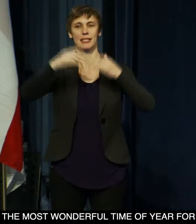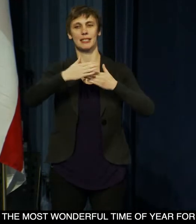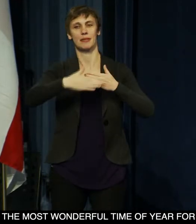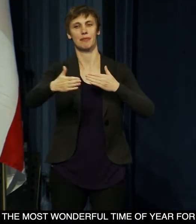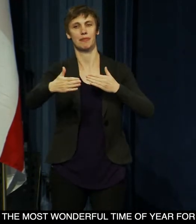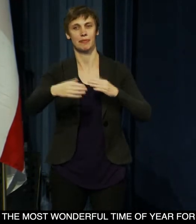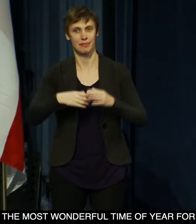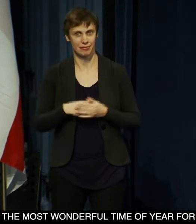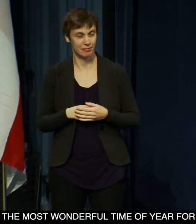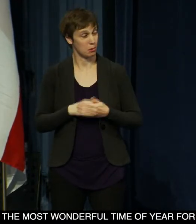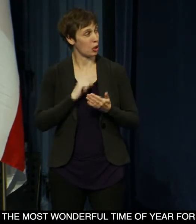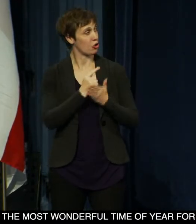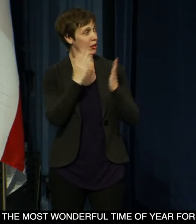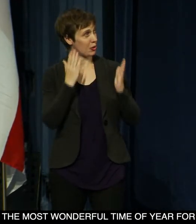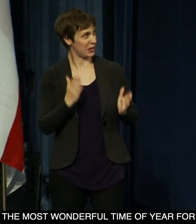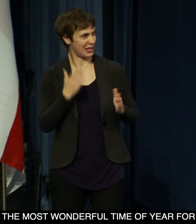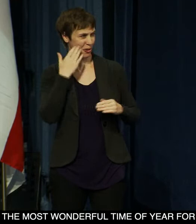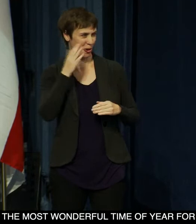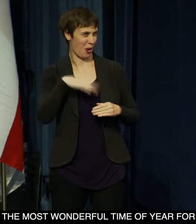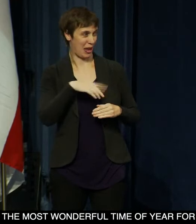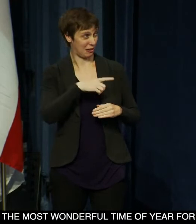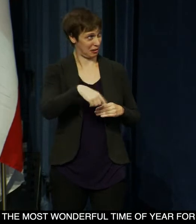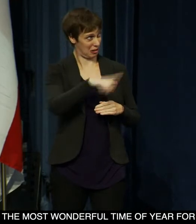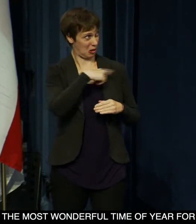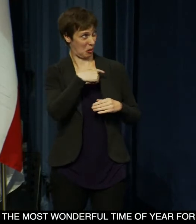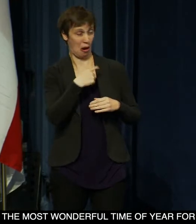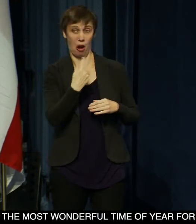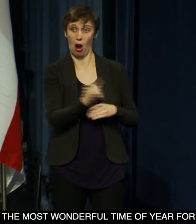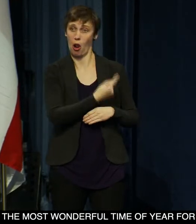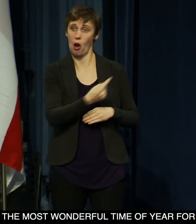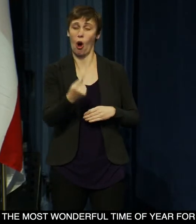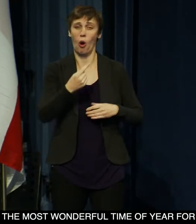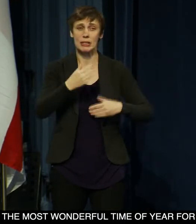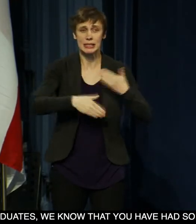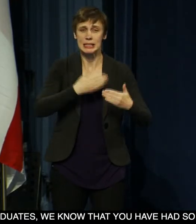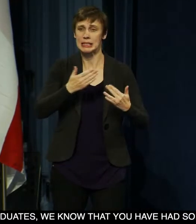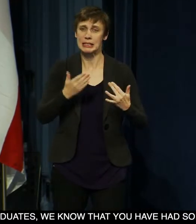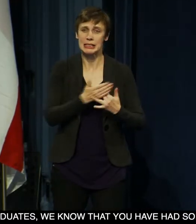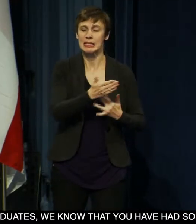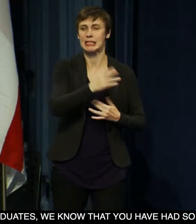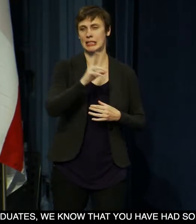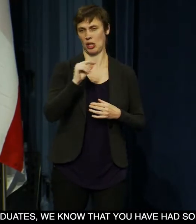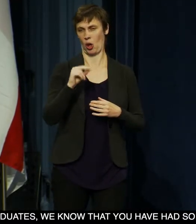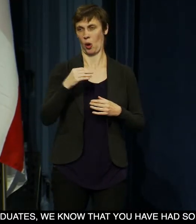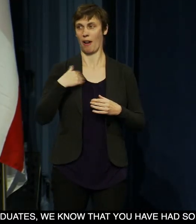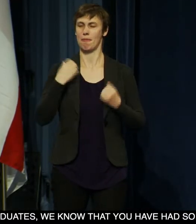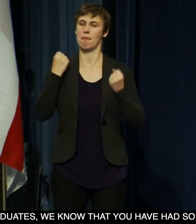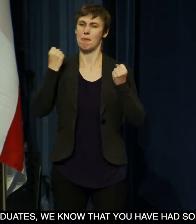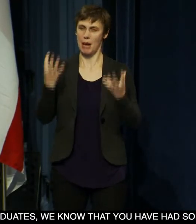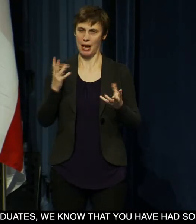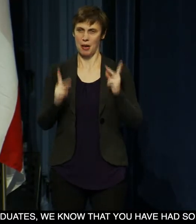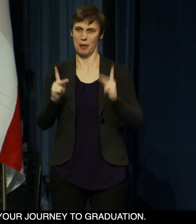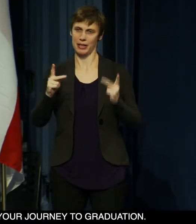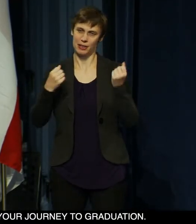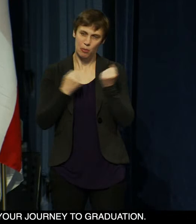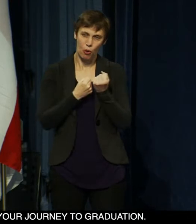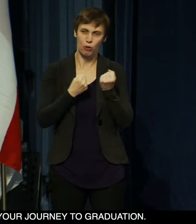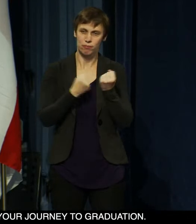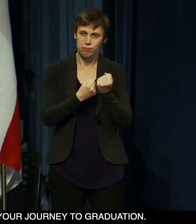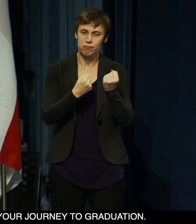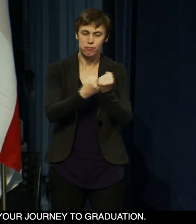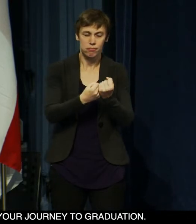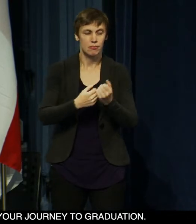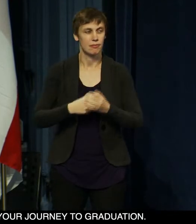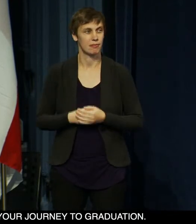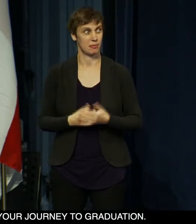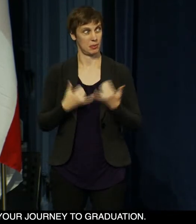individuals play a role in supporting you on your journey to graduation. I'd like to take this time to take a moment to